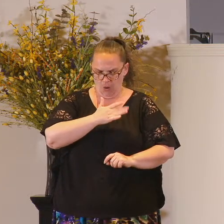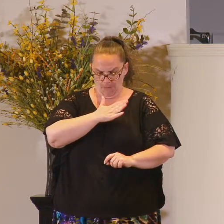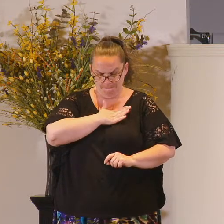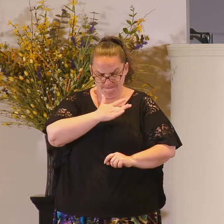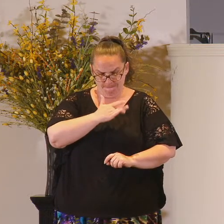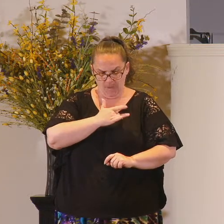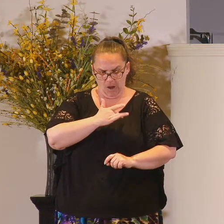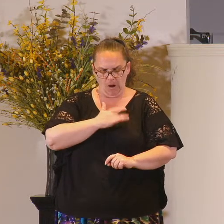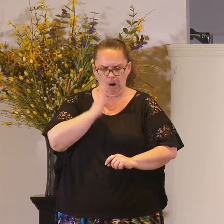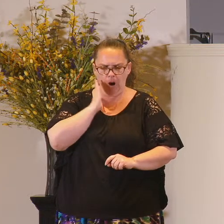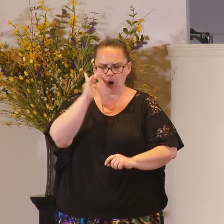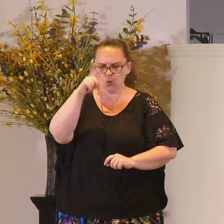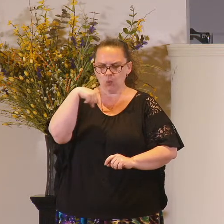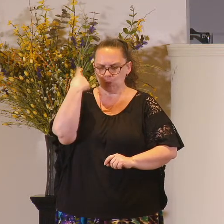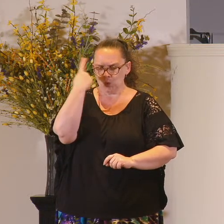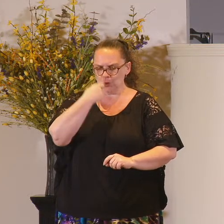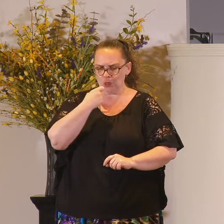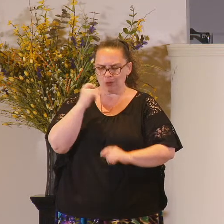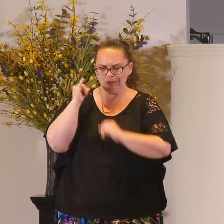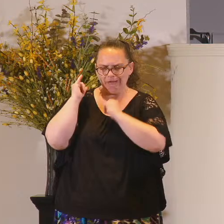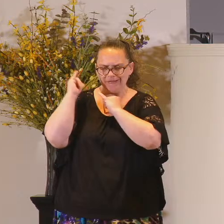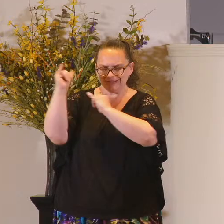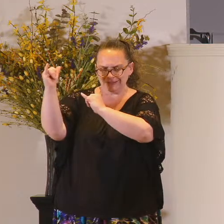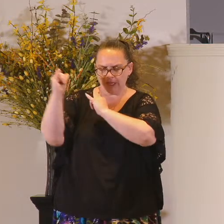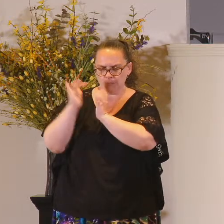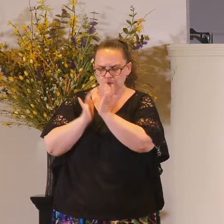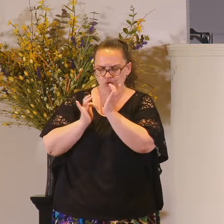just like the heart of your Son.